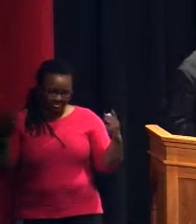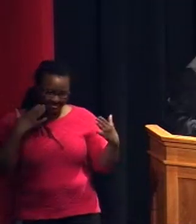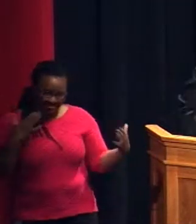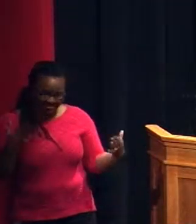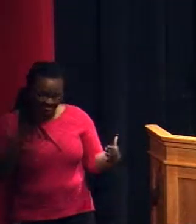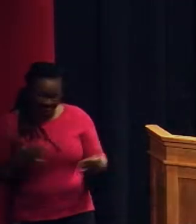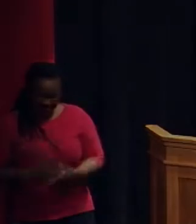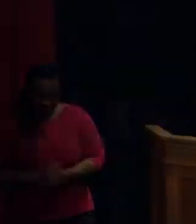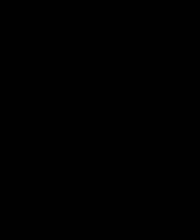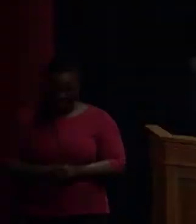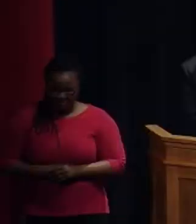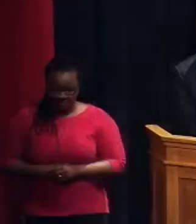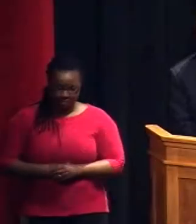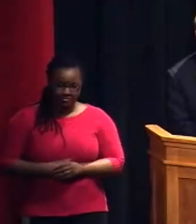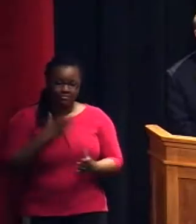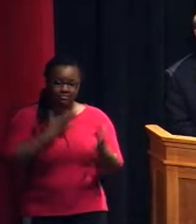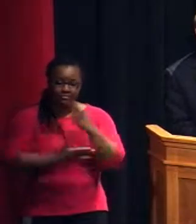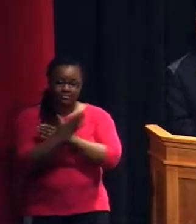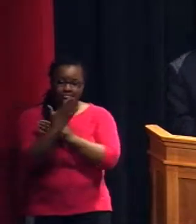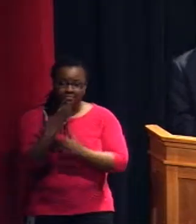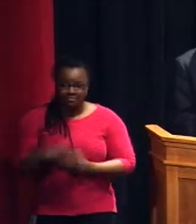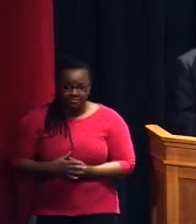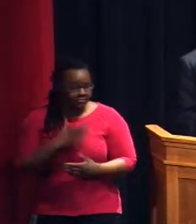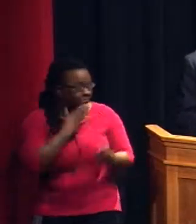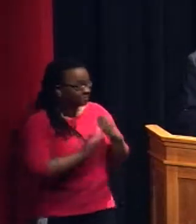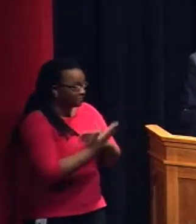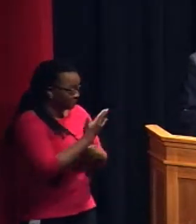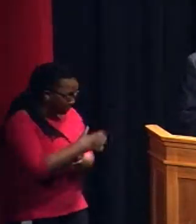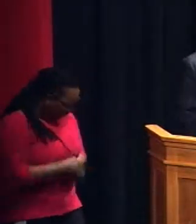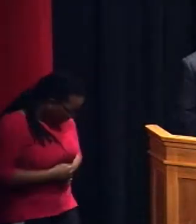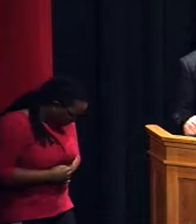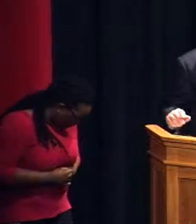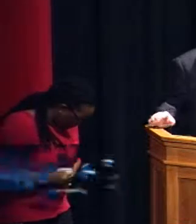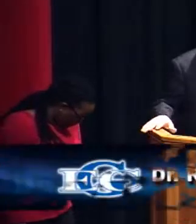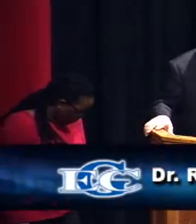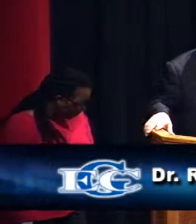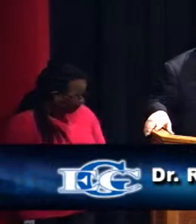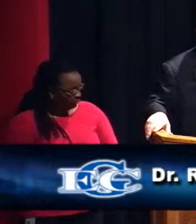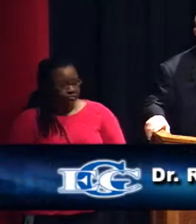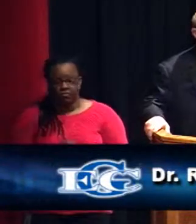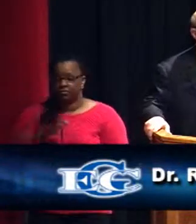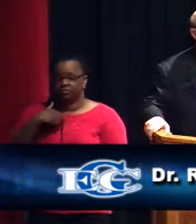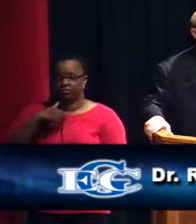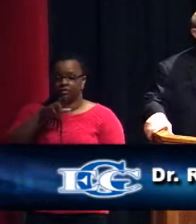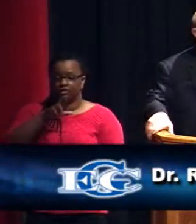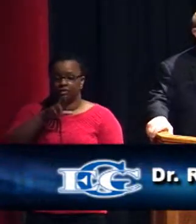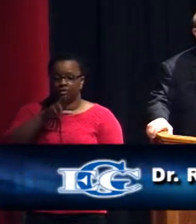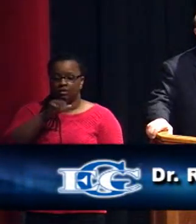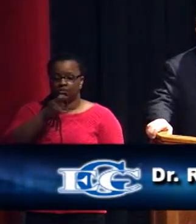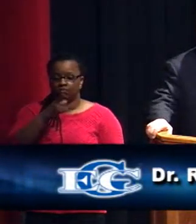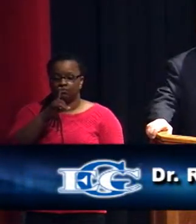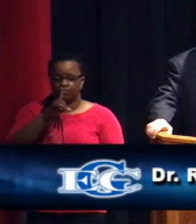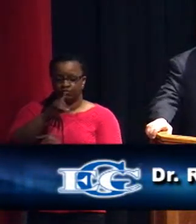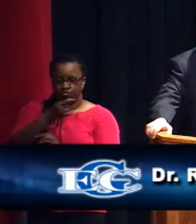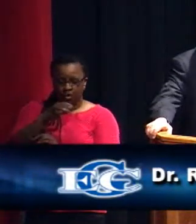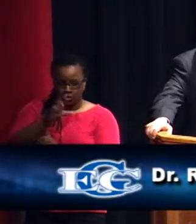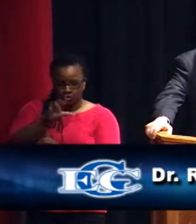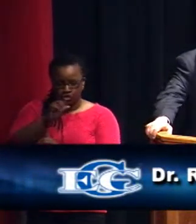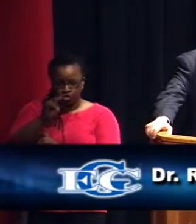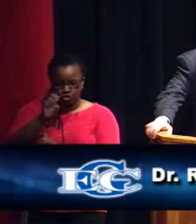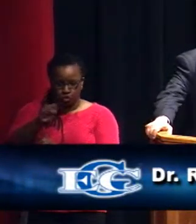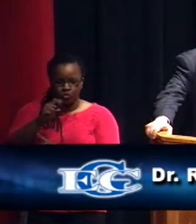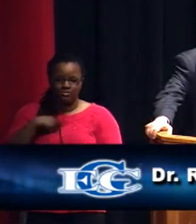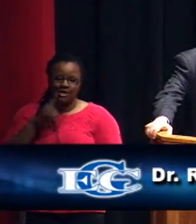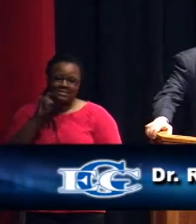much. Good morning. I am Roger Jones, and while I currently serve as Dean of the School of